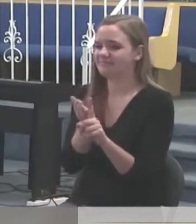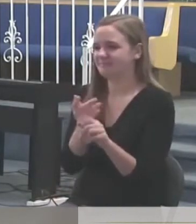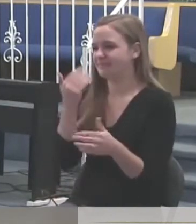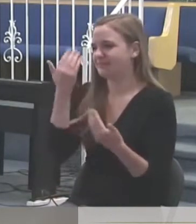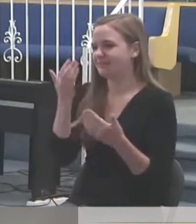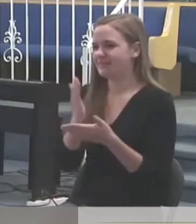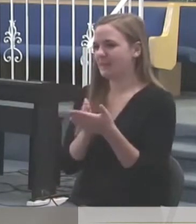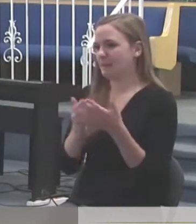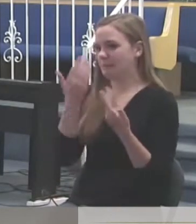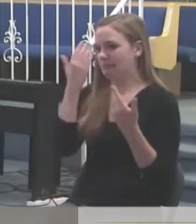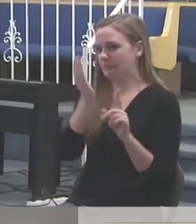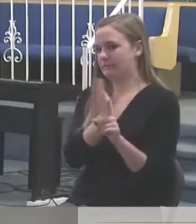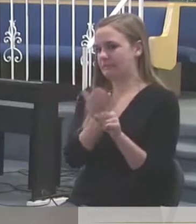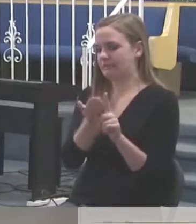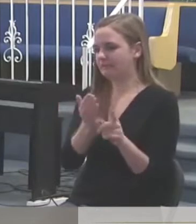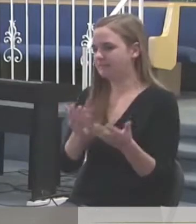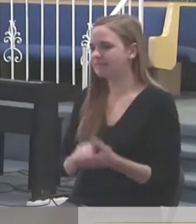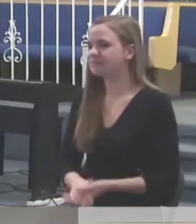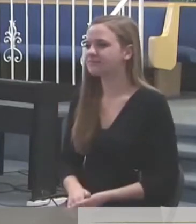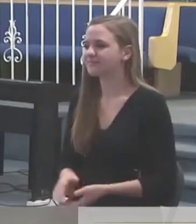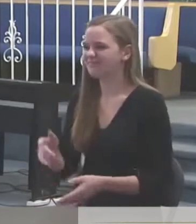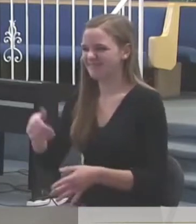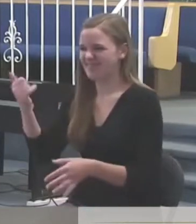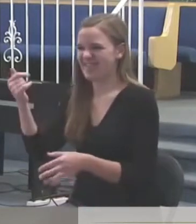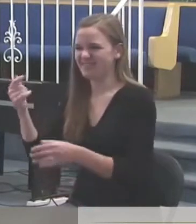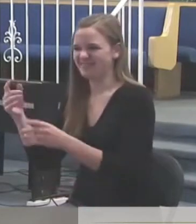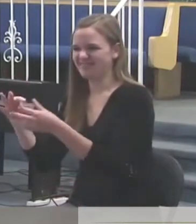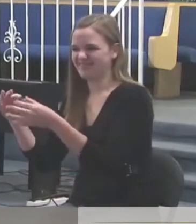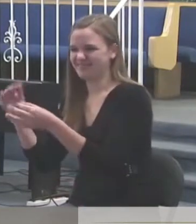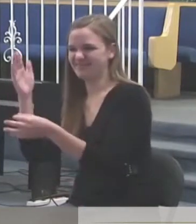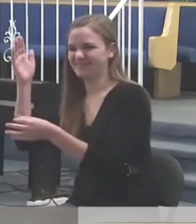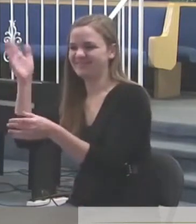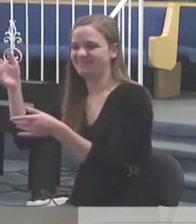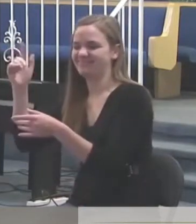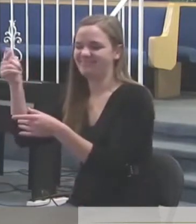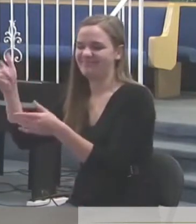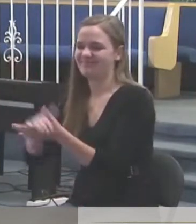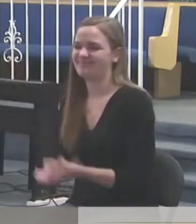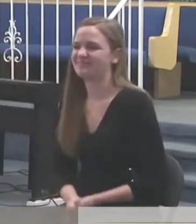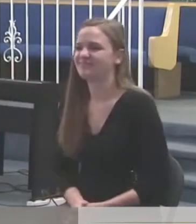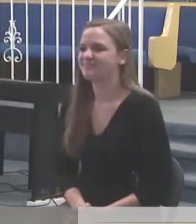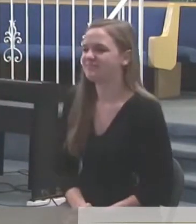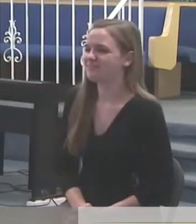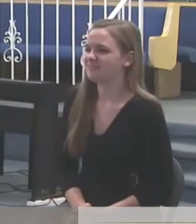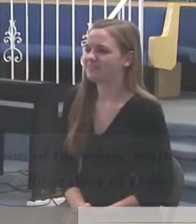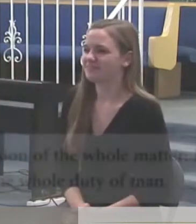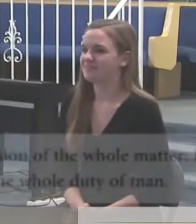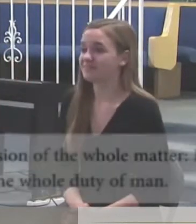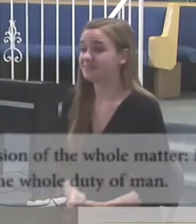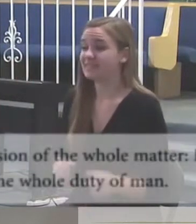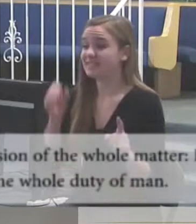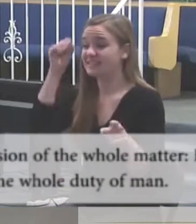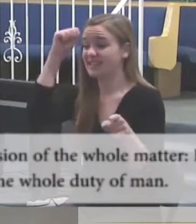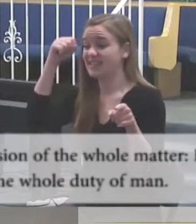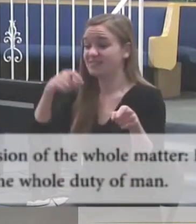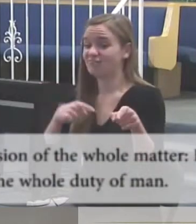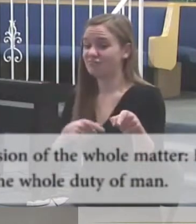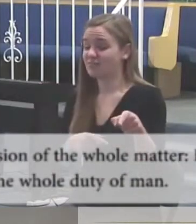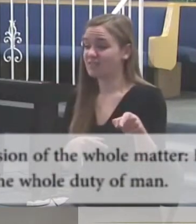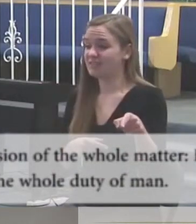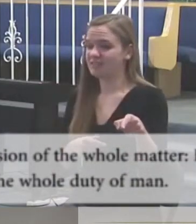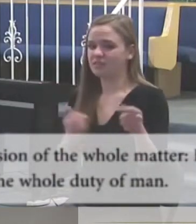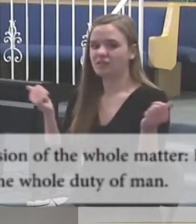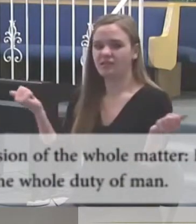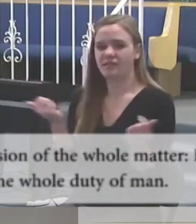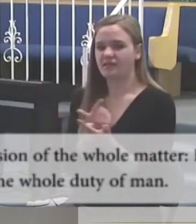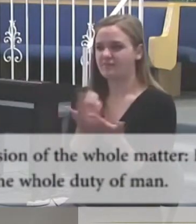But we'll save that for another time. This man did it all. He said, here's